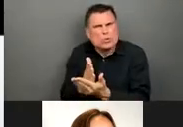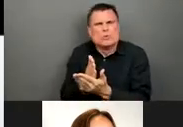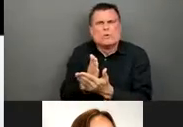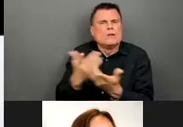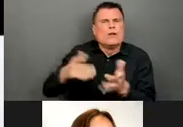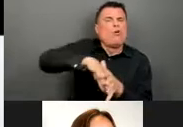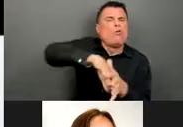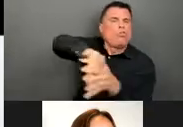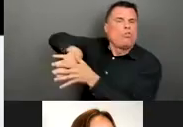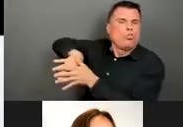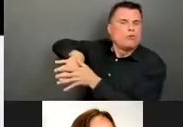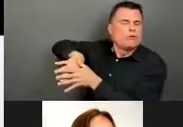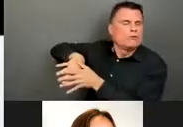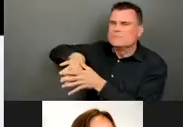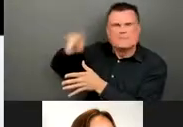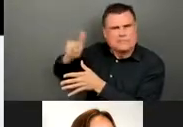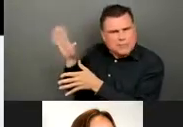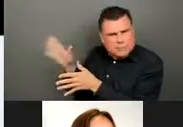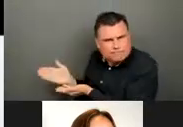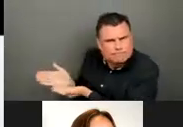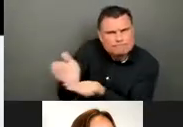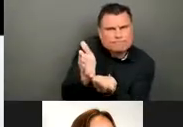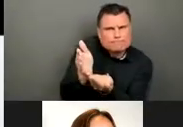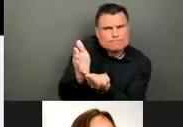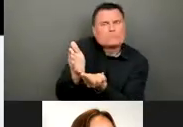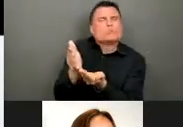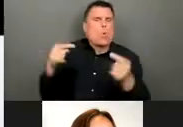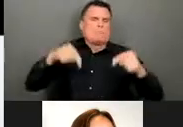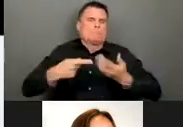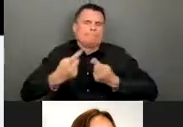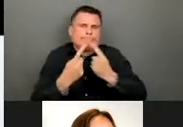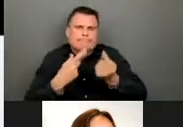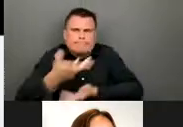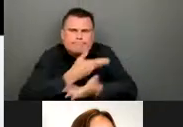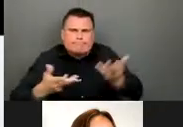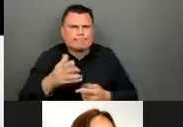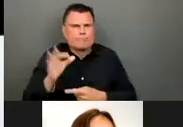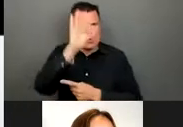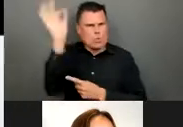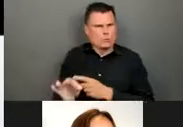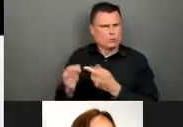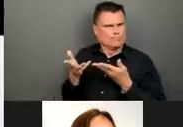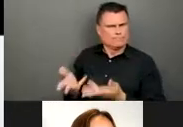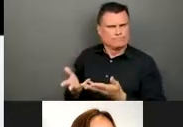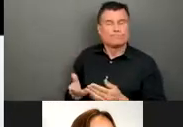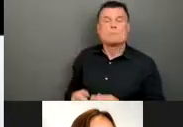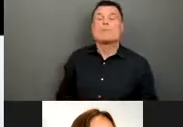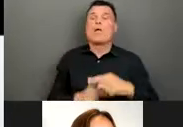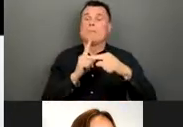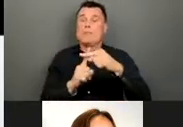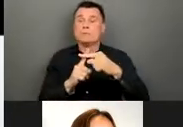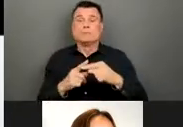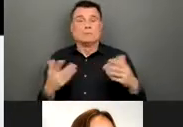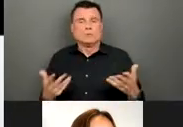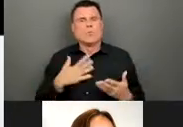development dialogue aims to address these questions, but also go a step further. We will attempt to illuminate what innovative